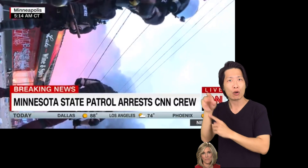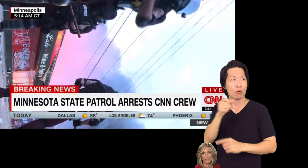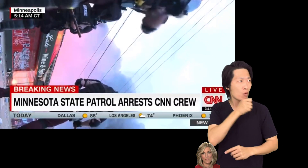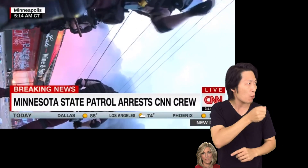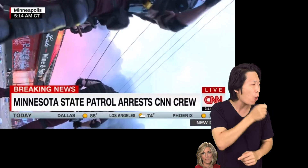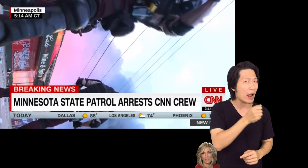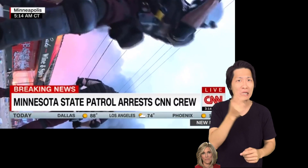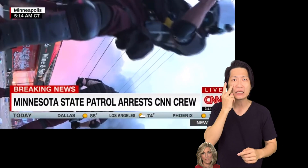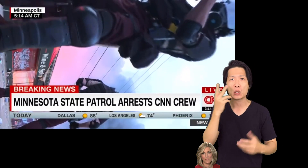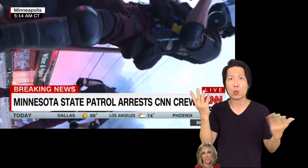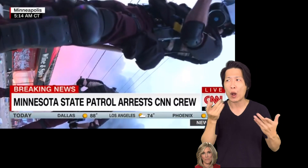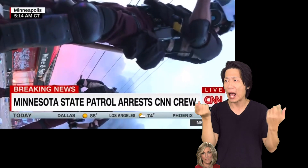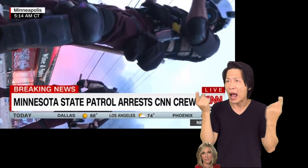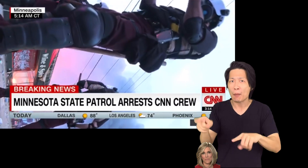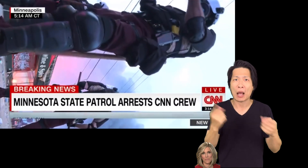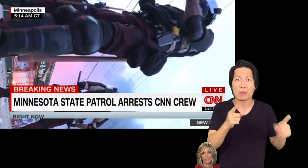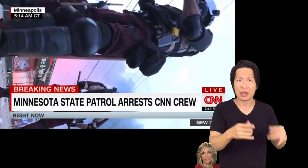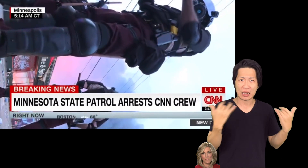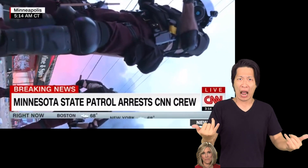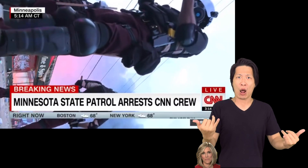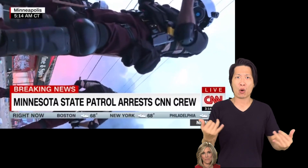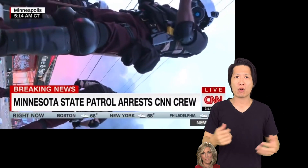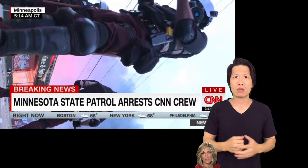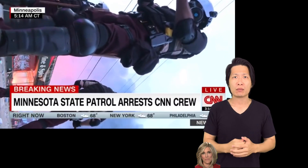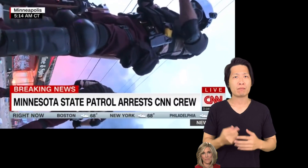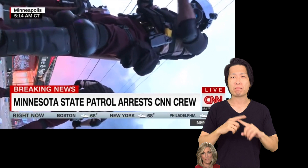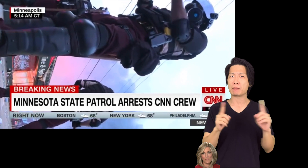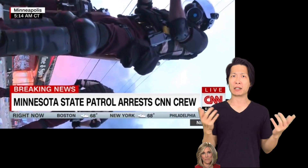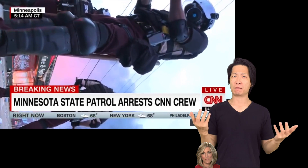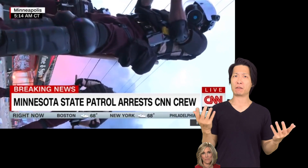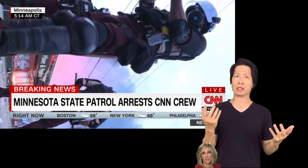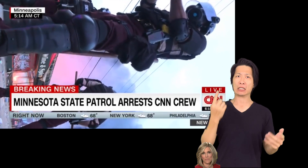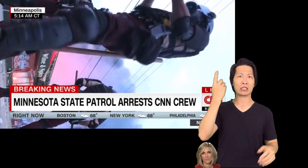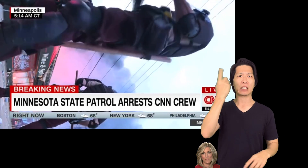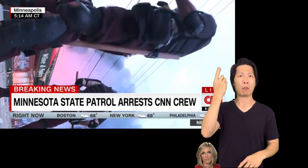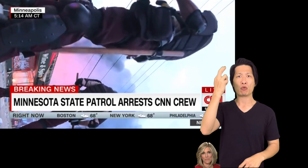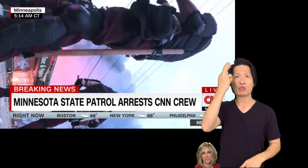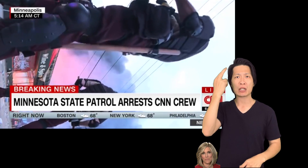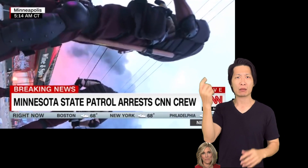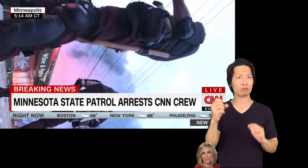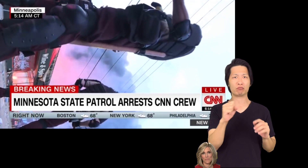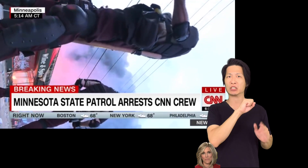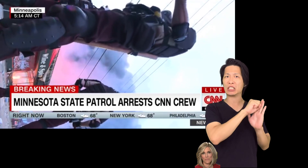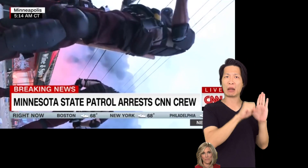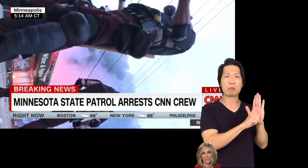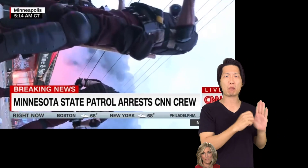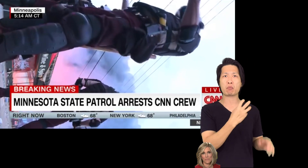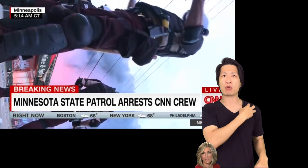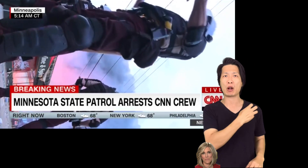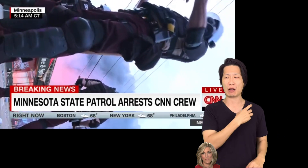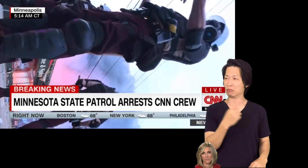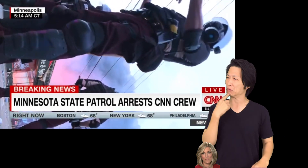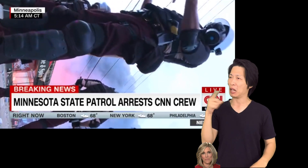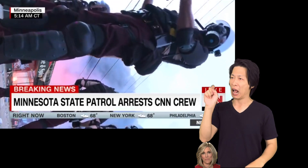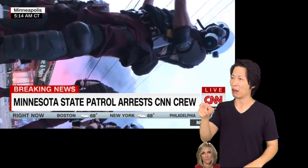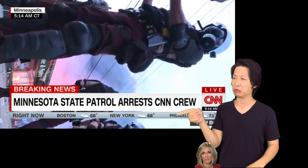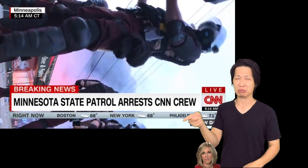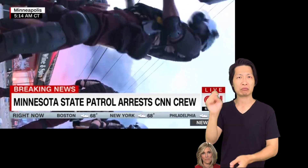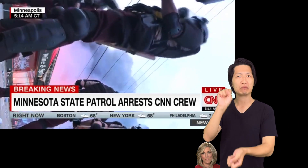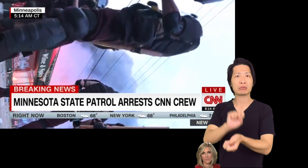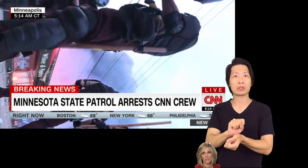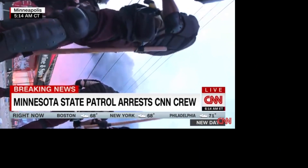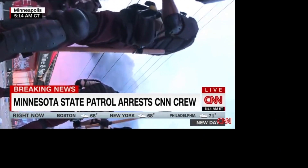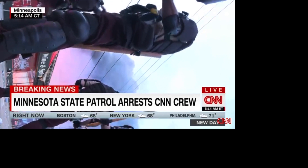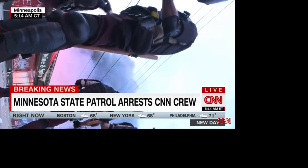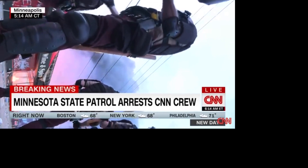on the unrest that's happening right now, but for some reason, the state police have decided that they need to be